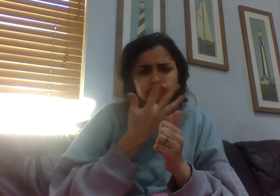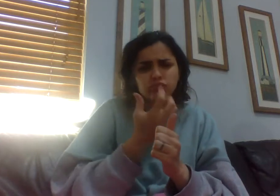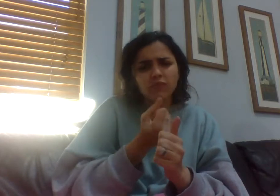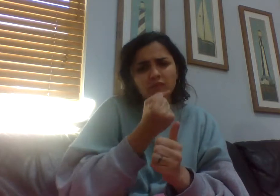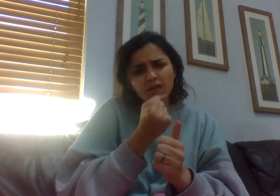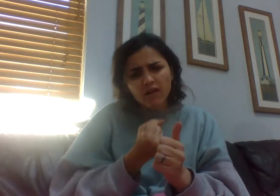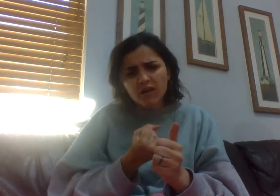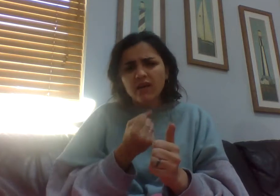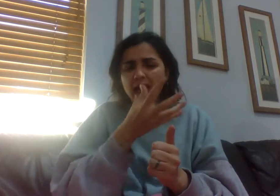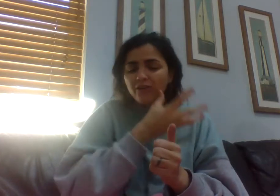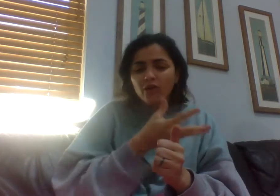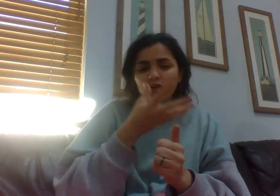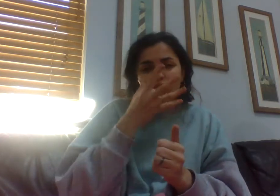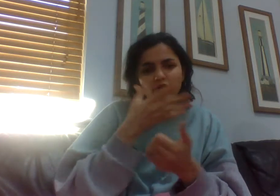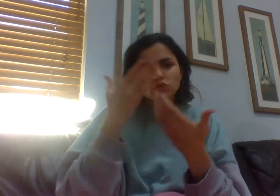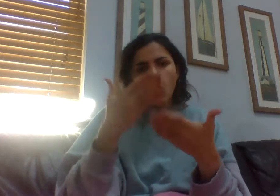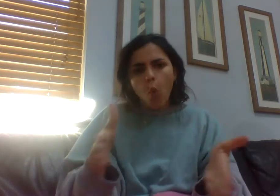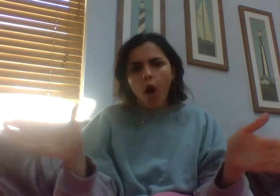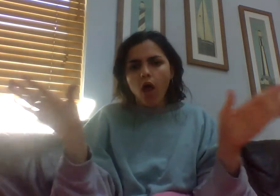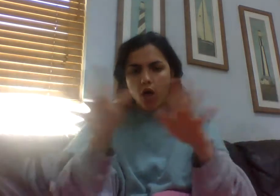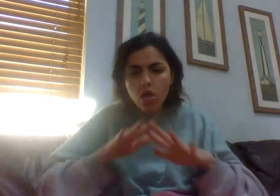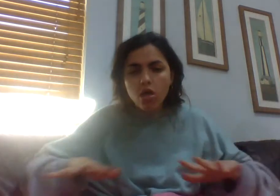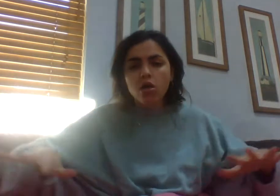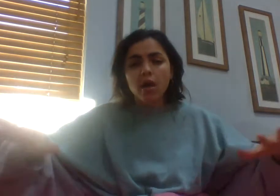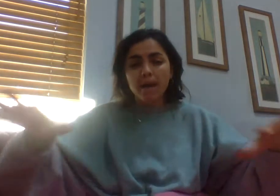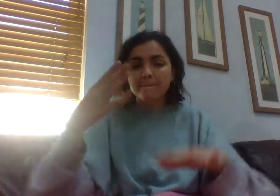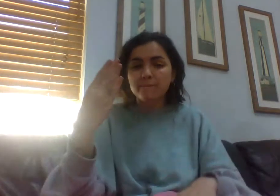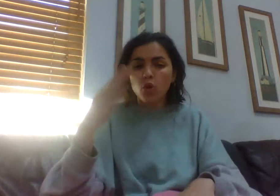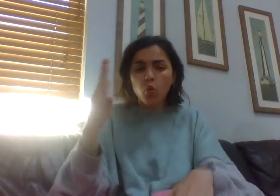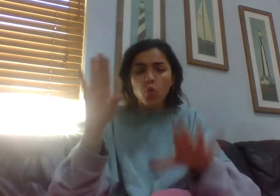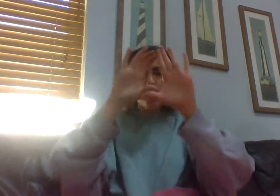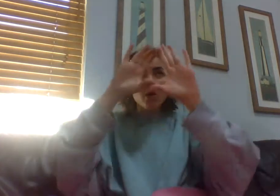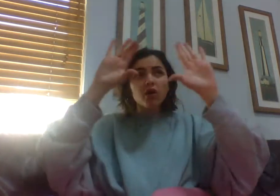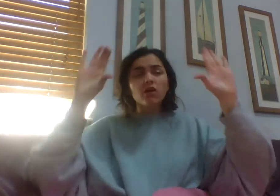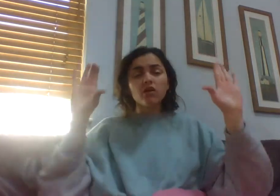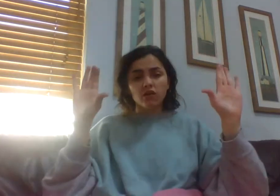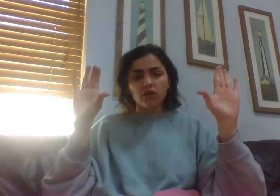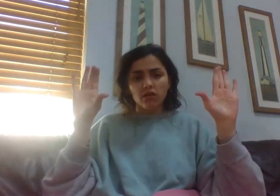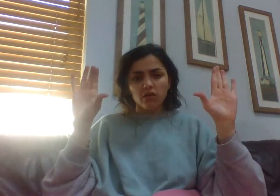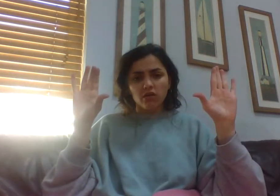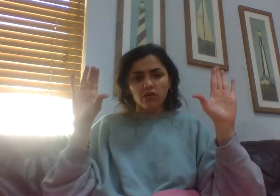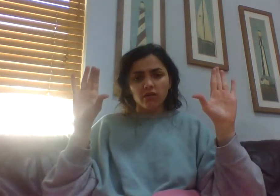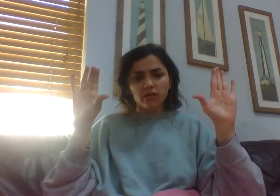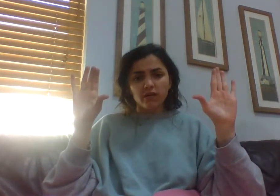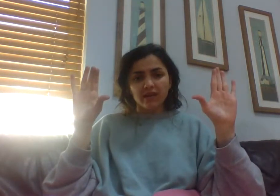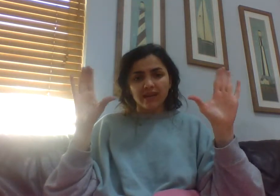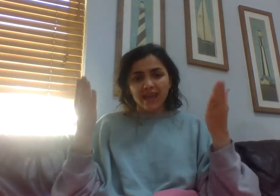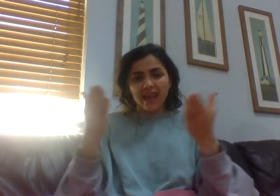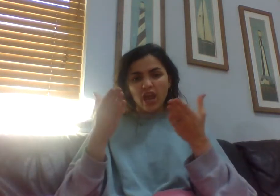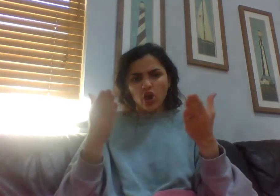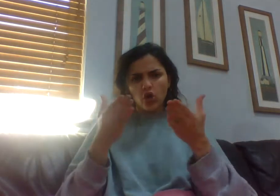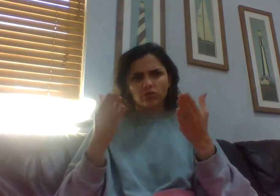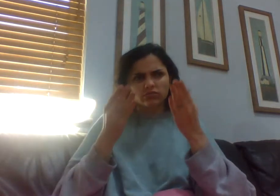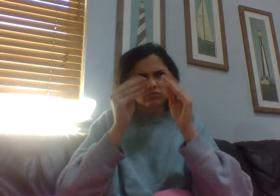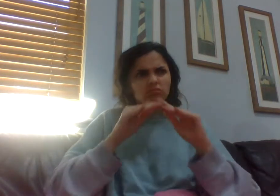wide open spaces, blue skies. And here, the sky, the landscape is completely different. Everything